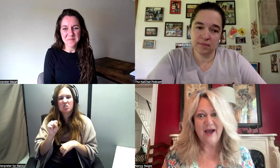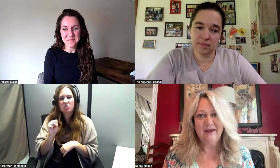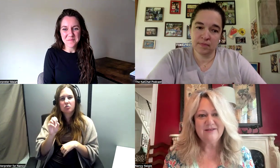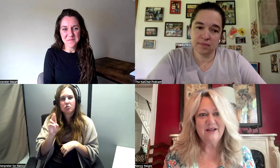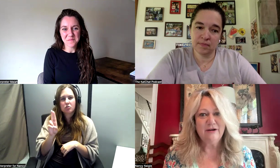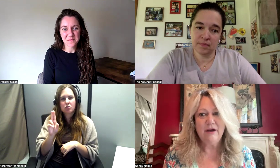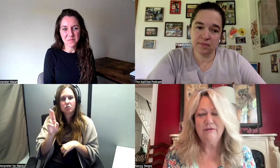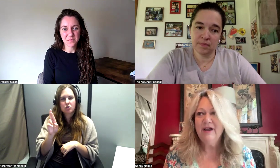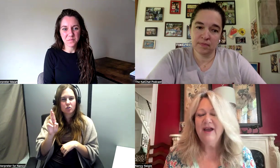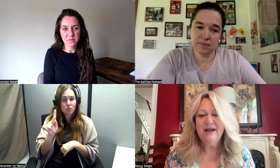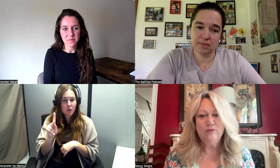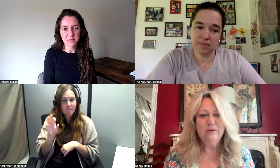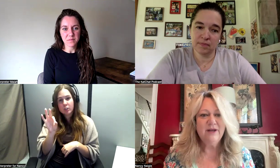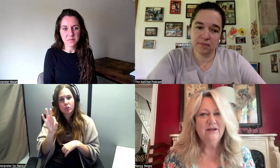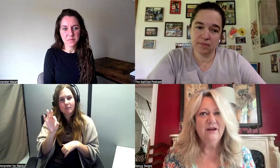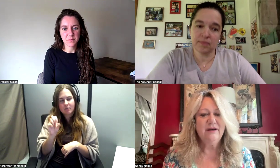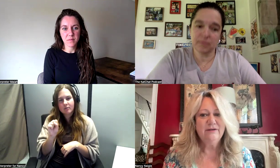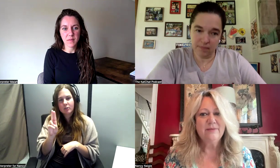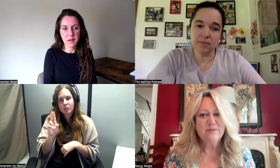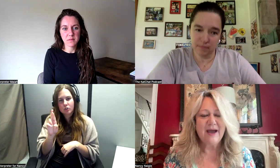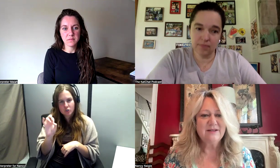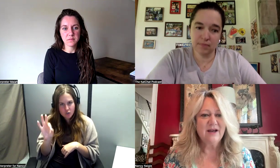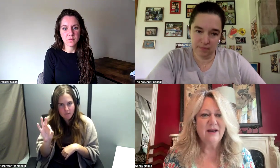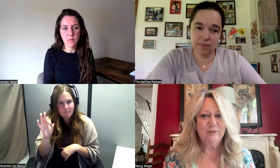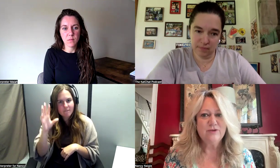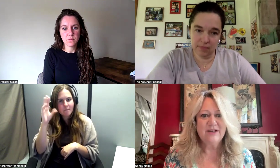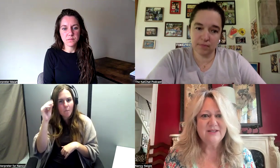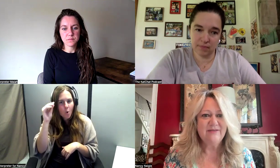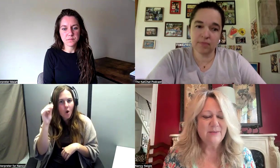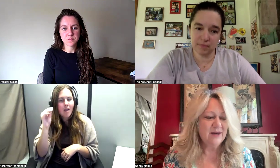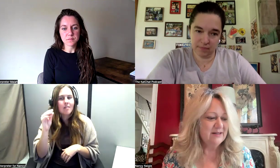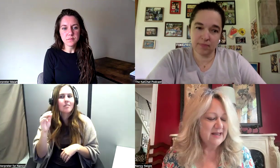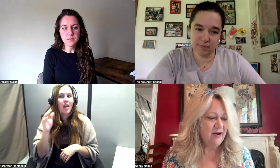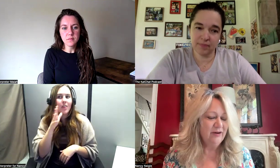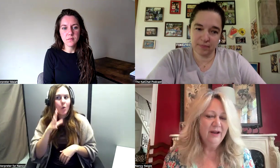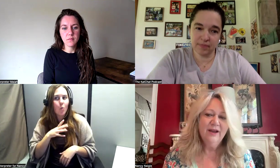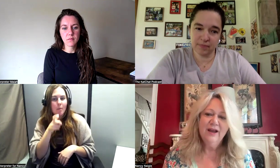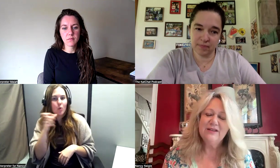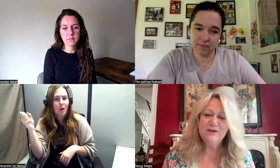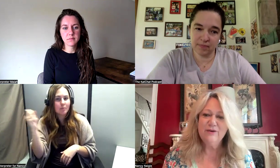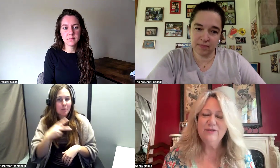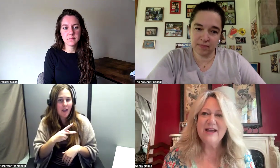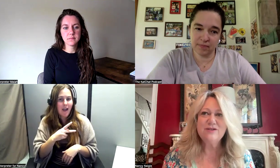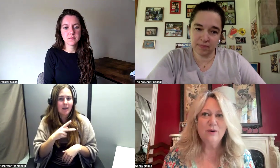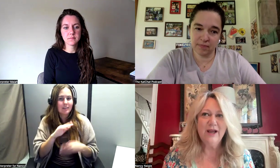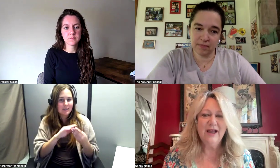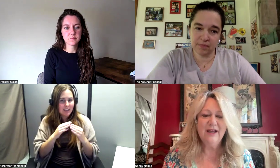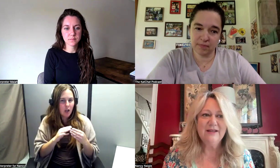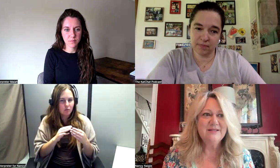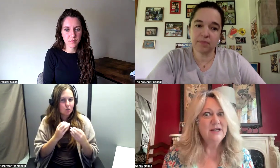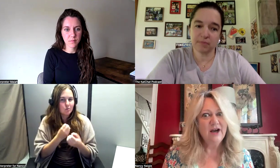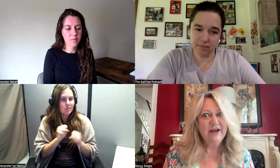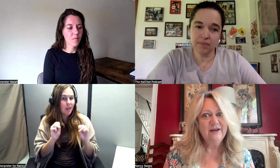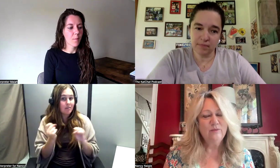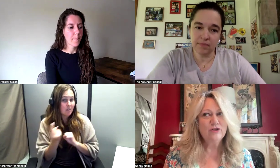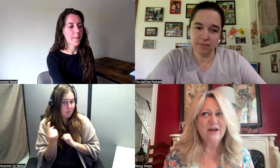kiteboarding guy as the hero, and a woman who comes back to kind of help try to save something in the town. And so that story